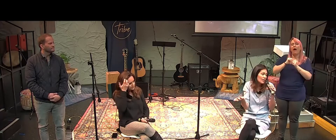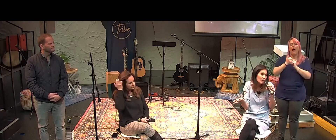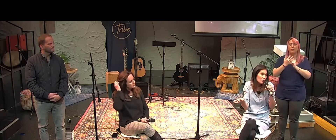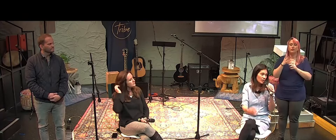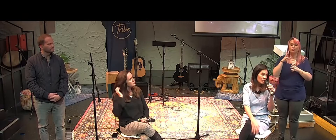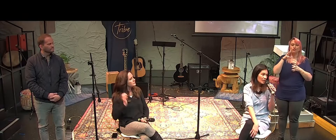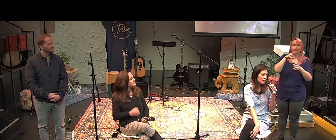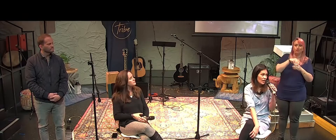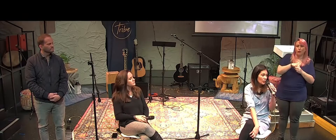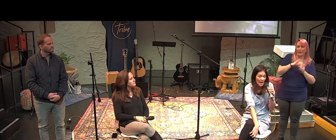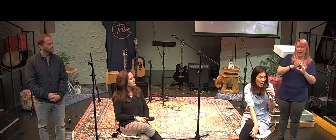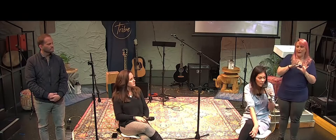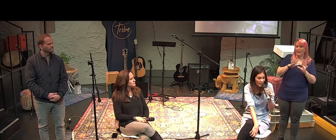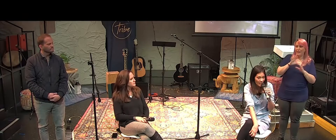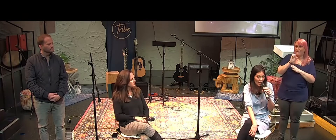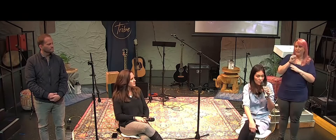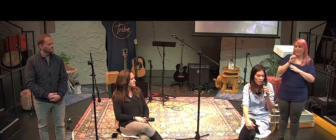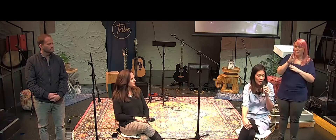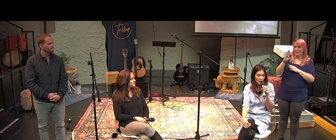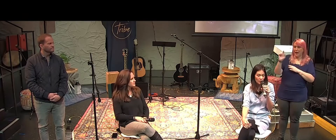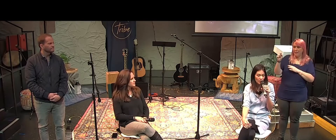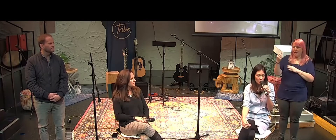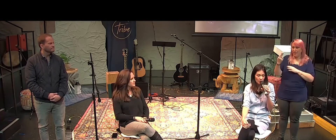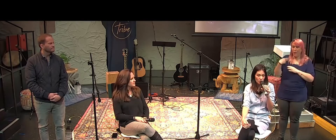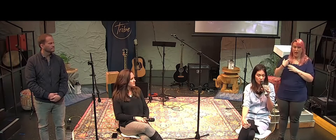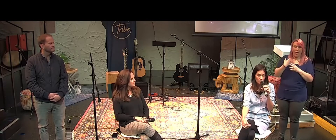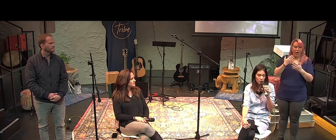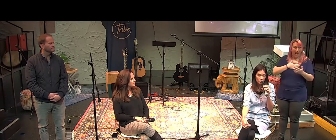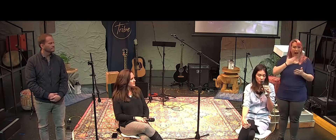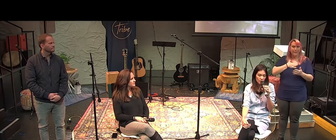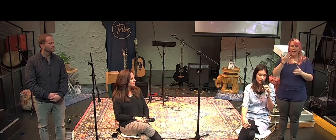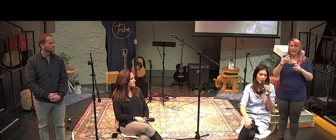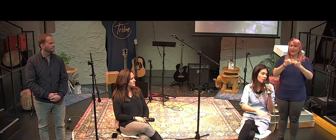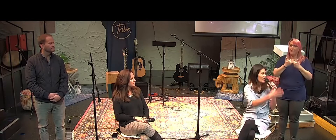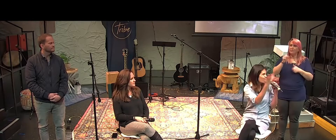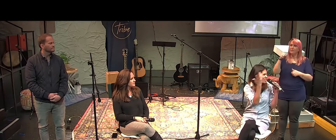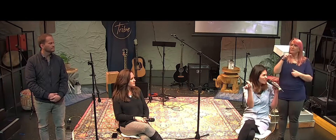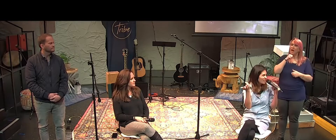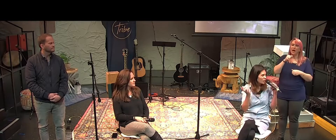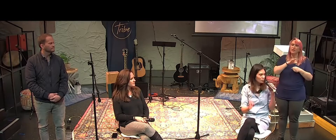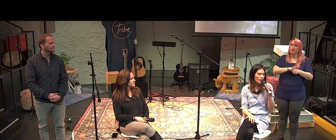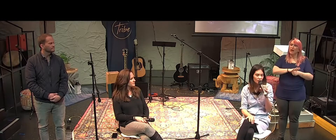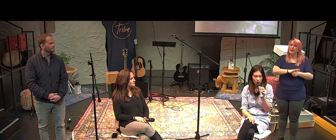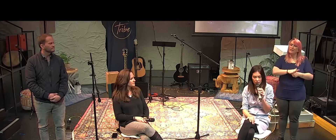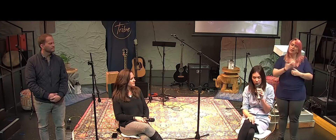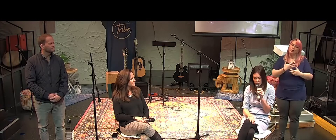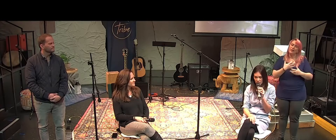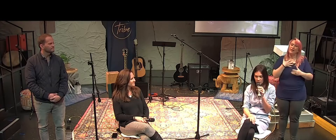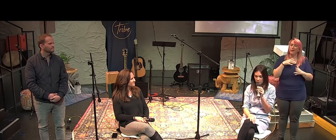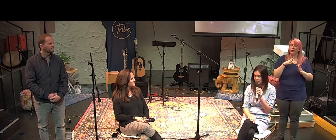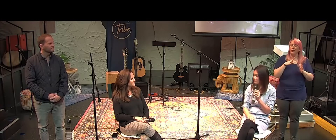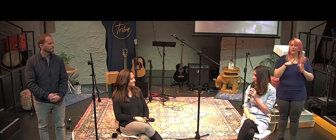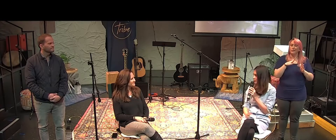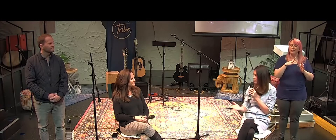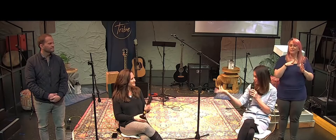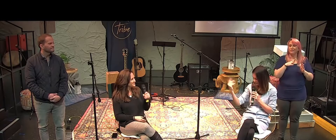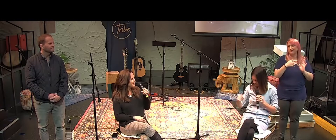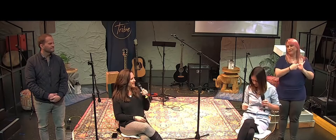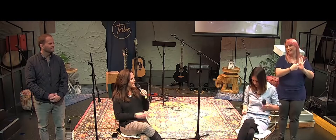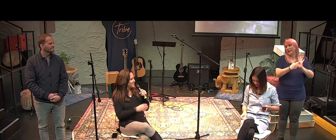And my kids we're happy at the games. They're happy. It's not stressful. So that's just like a little practical illustration.